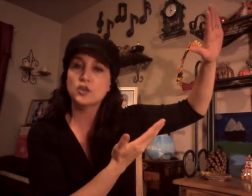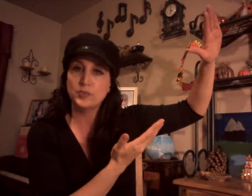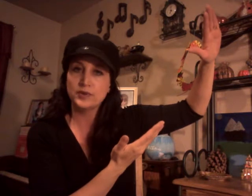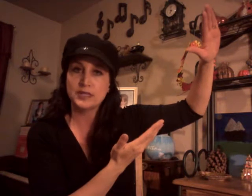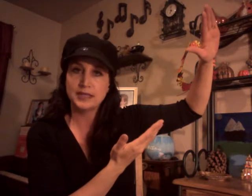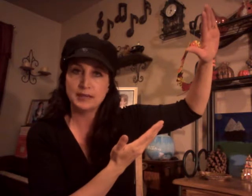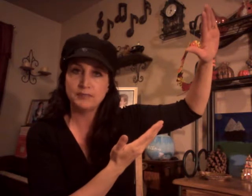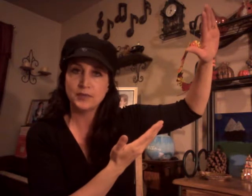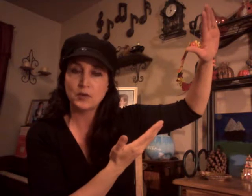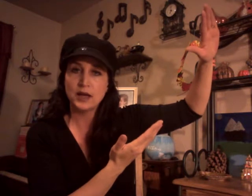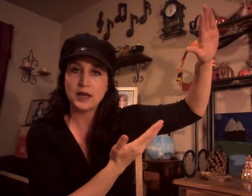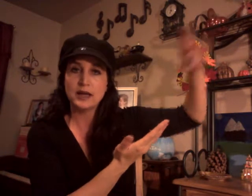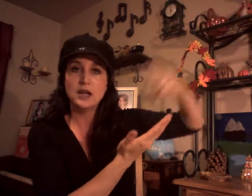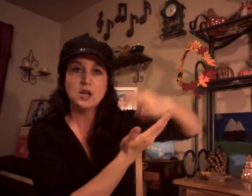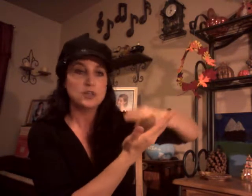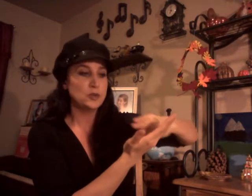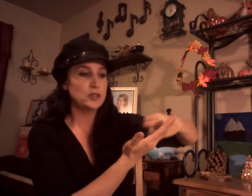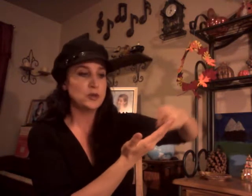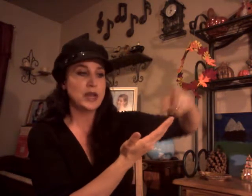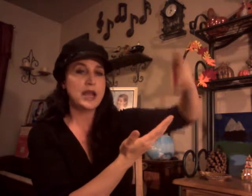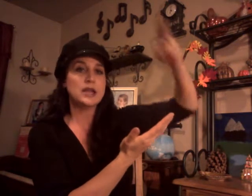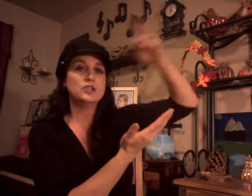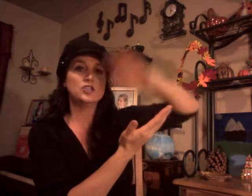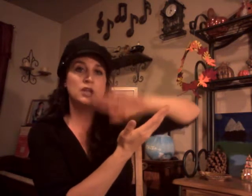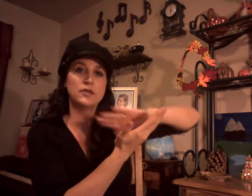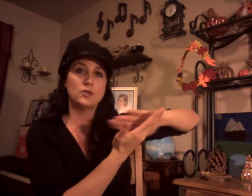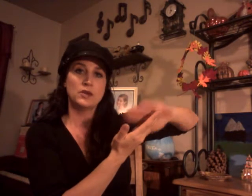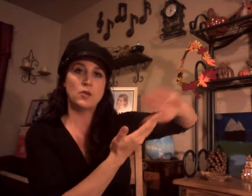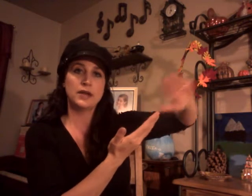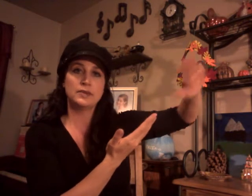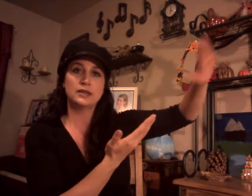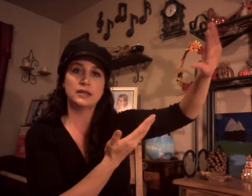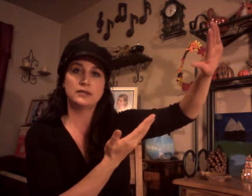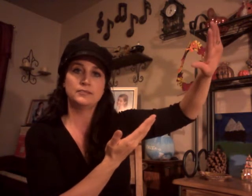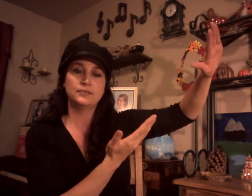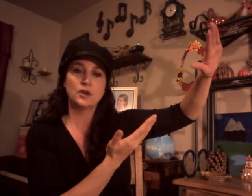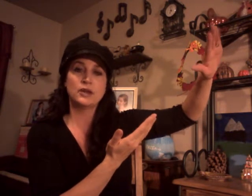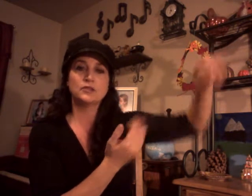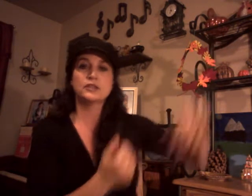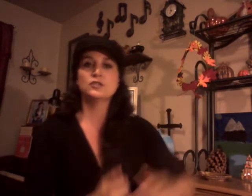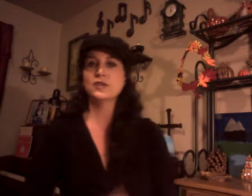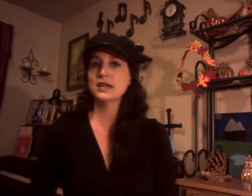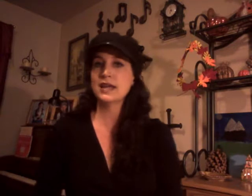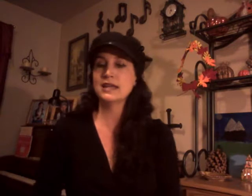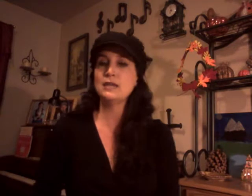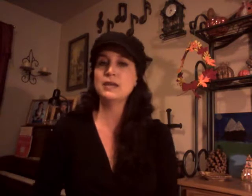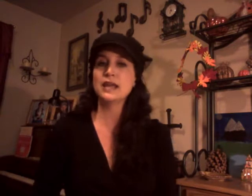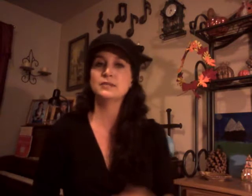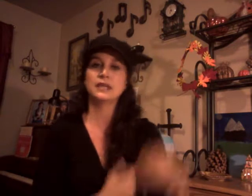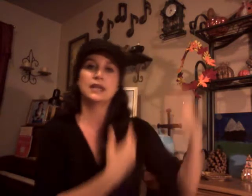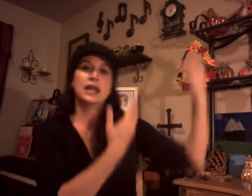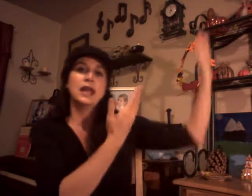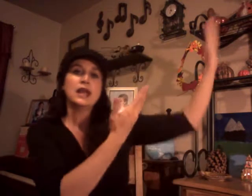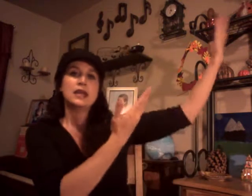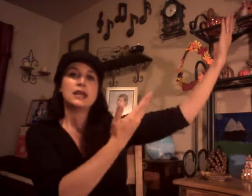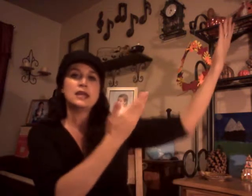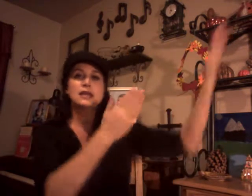interpret the same. Okay? So we do an H and then we wipe clean. All right, so let's do that again. He became sin.